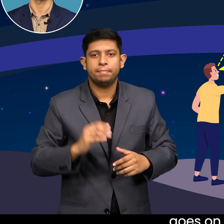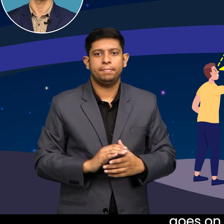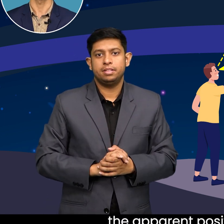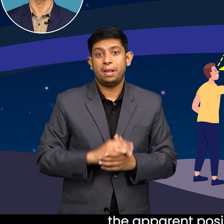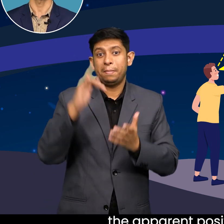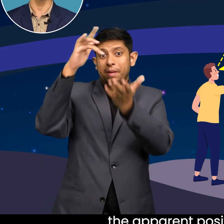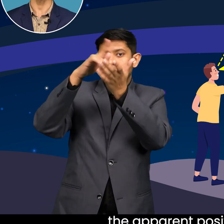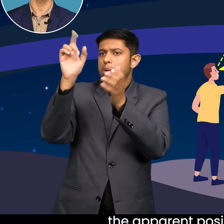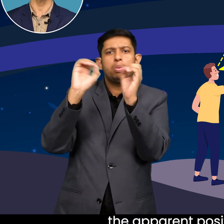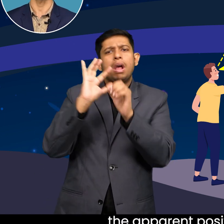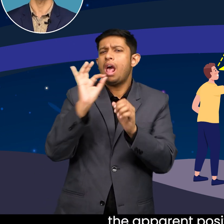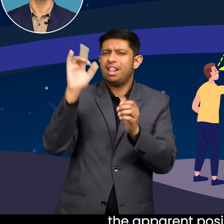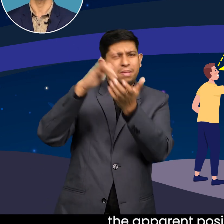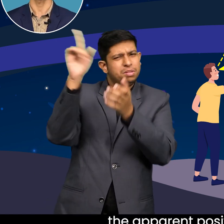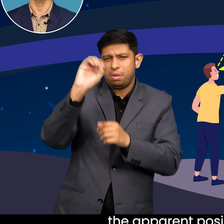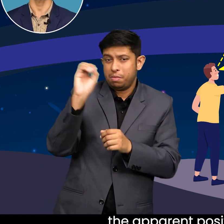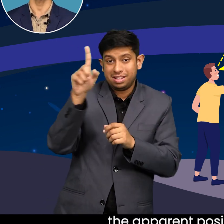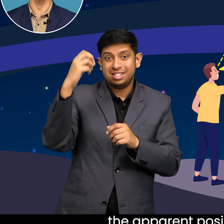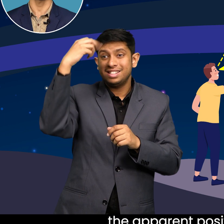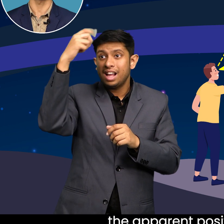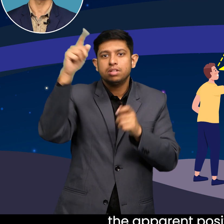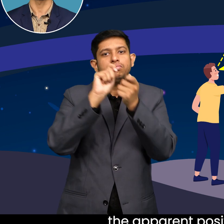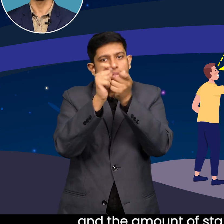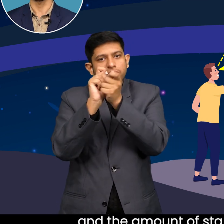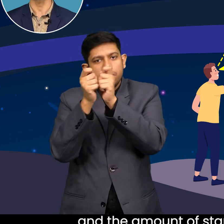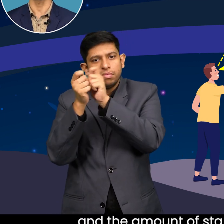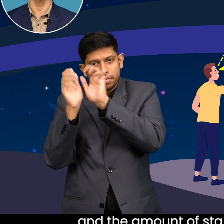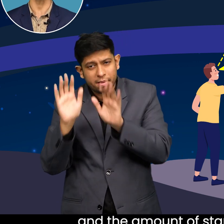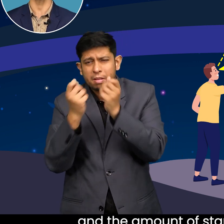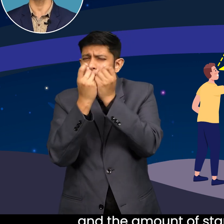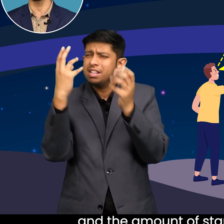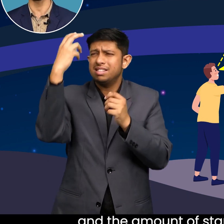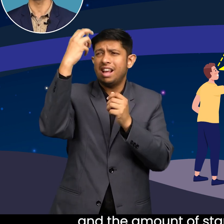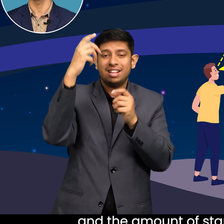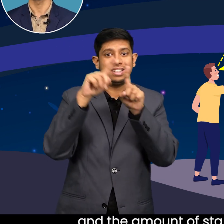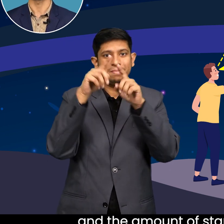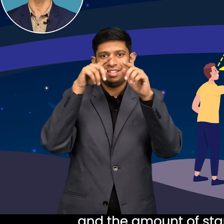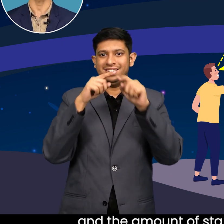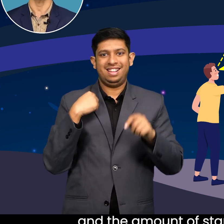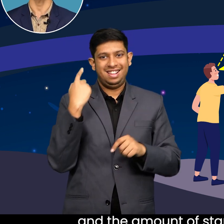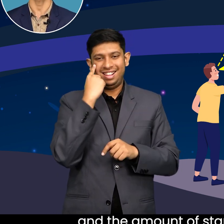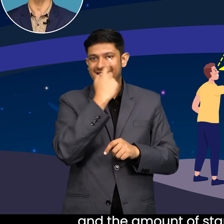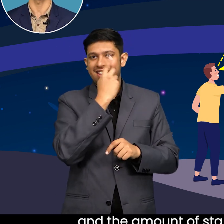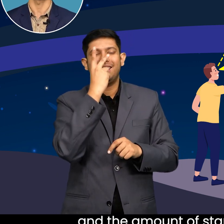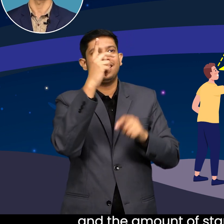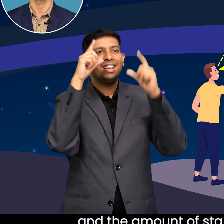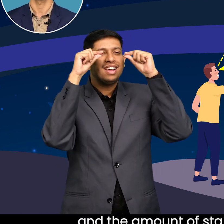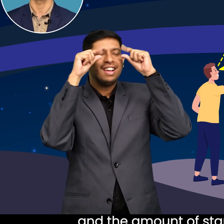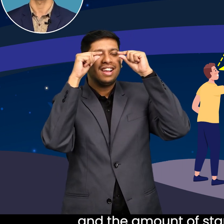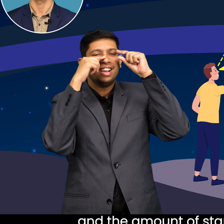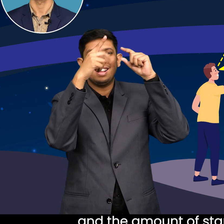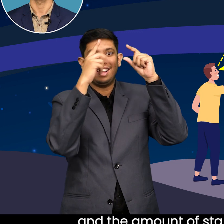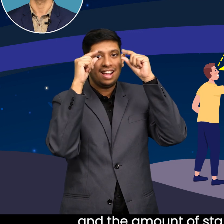the apparent position of the star fluctuates and the amount of starlight entering the eye flickers.